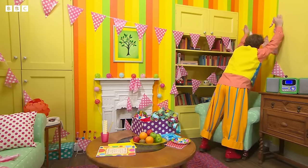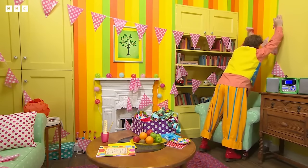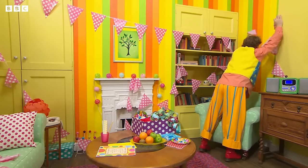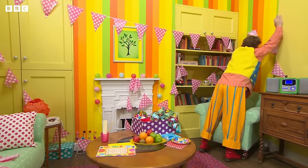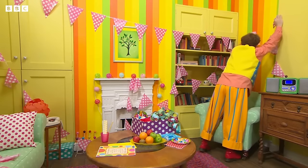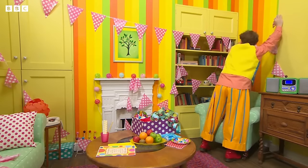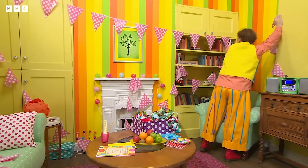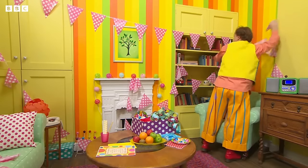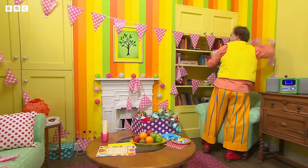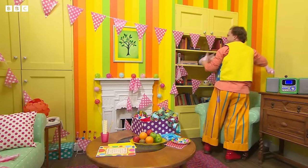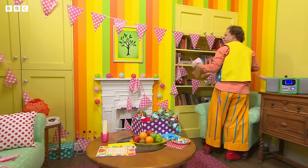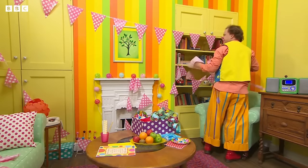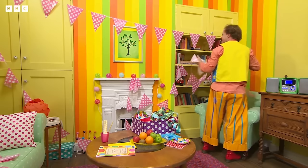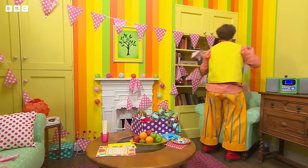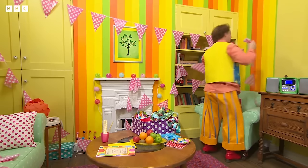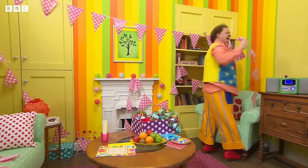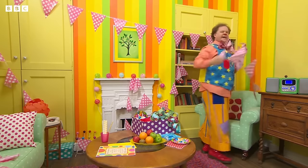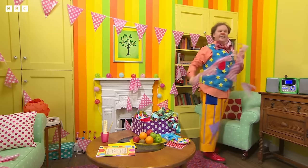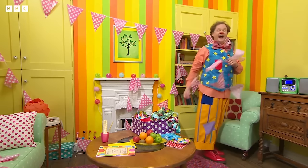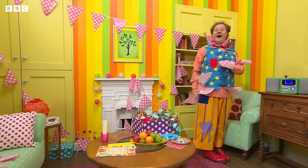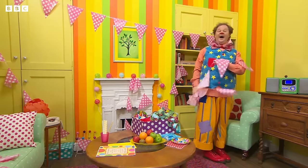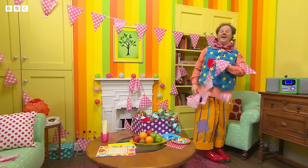Hello, Mr. Tumble. Who said that? Oh,